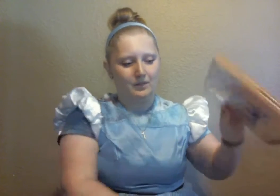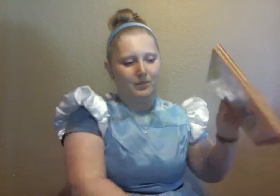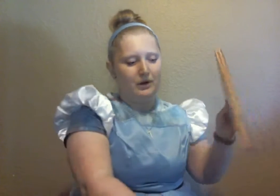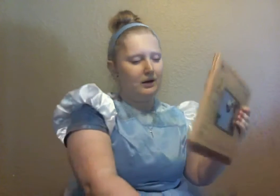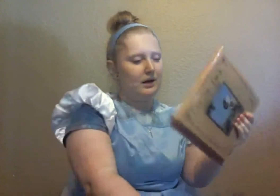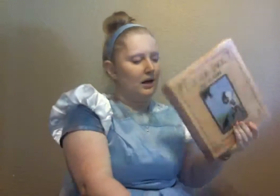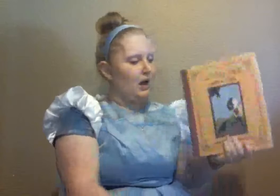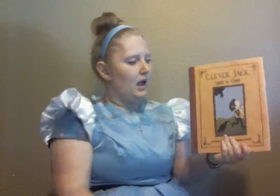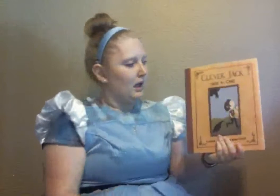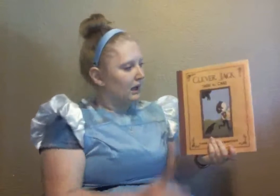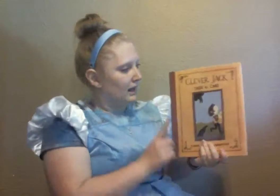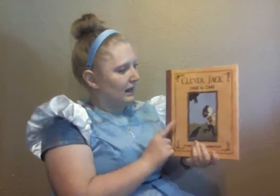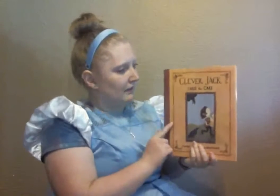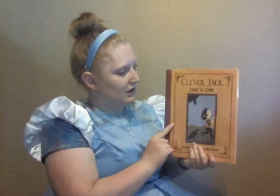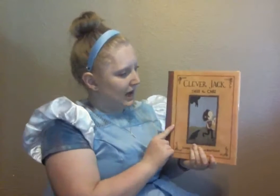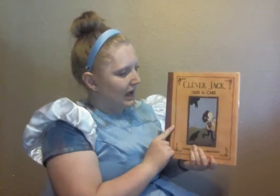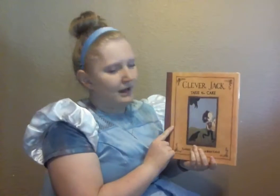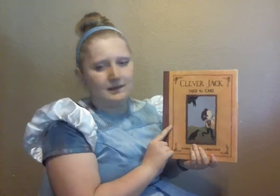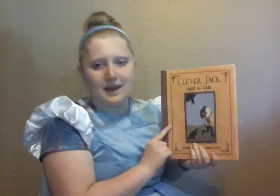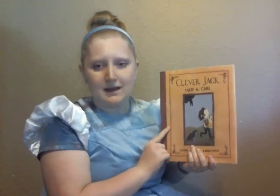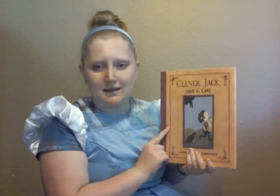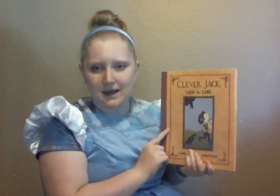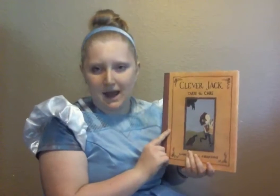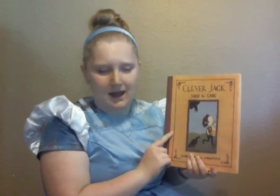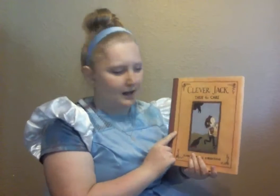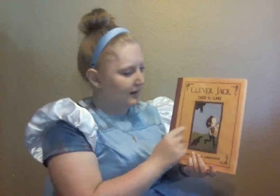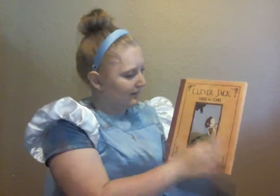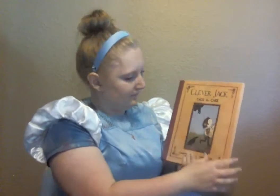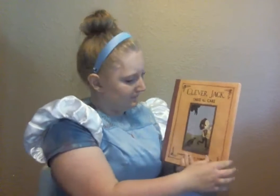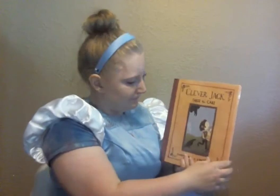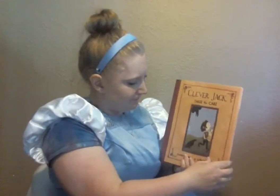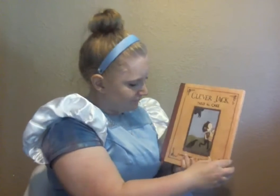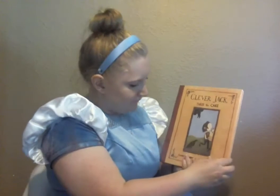book Clever Jack Takes the Cake.